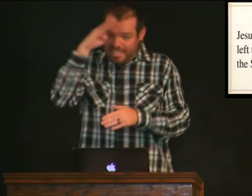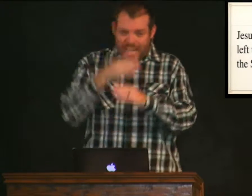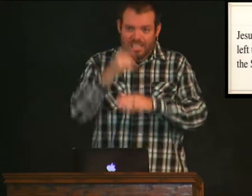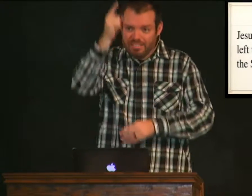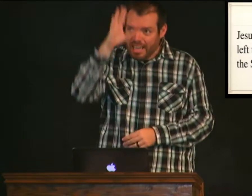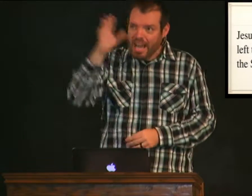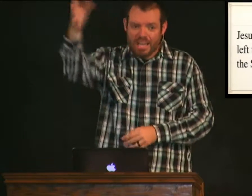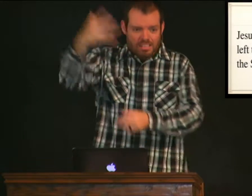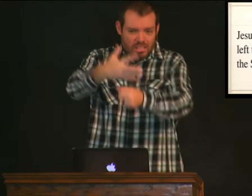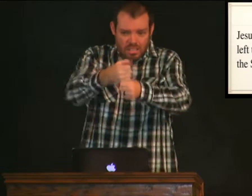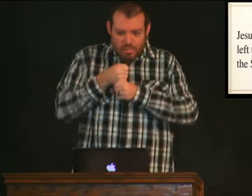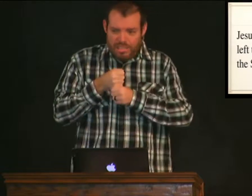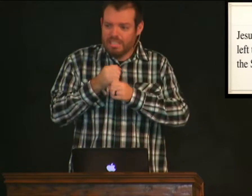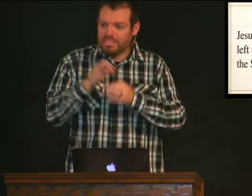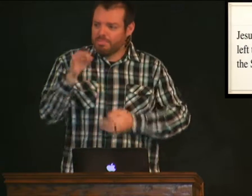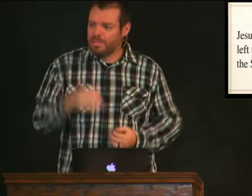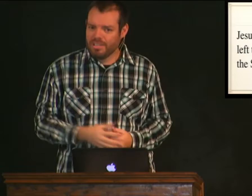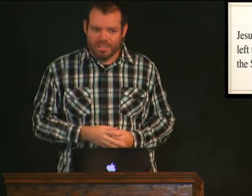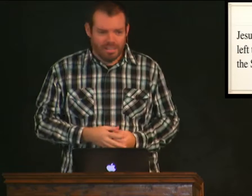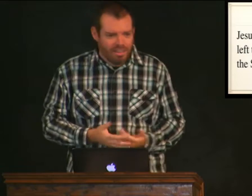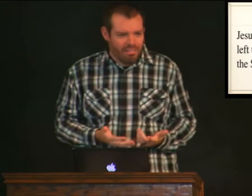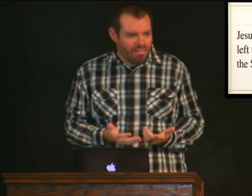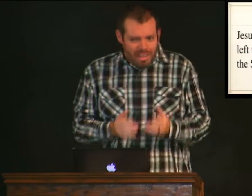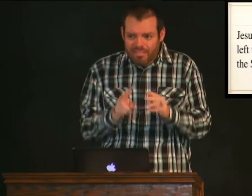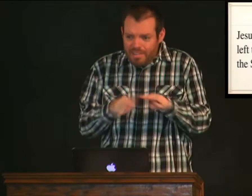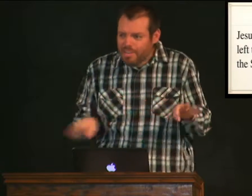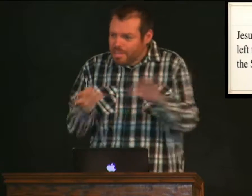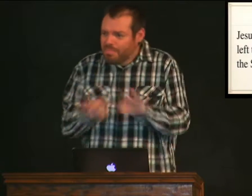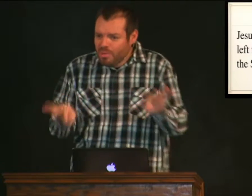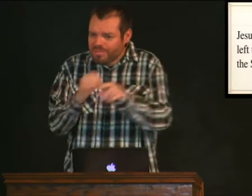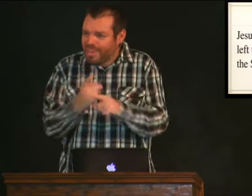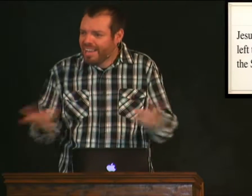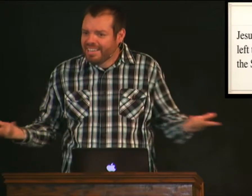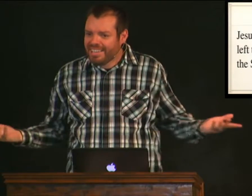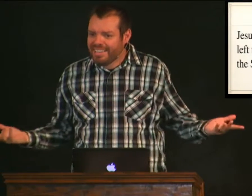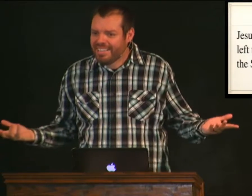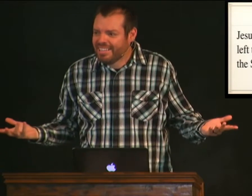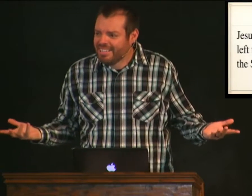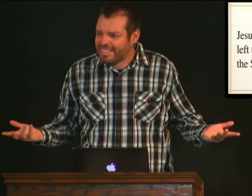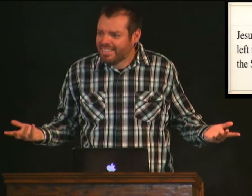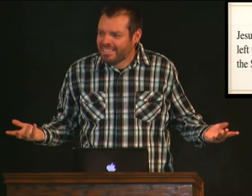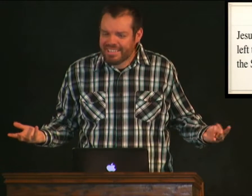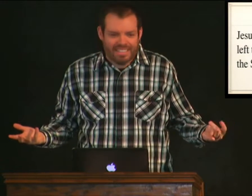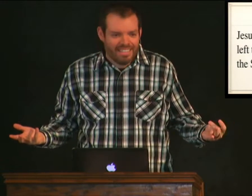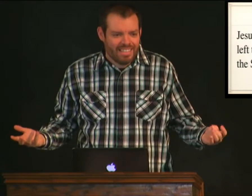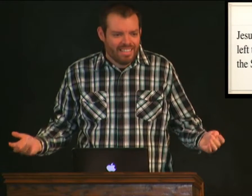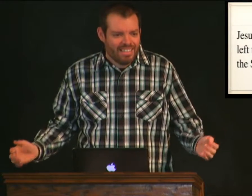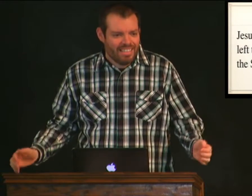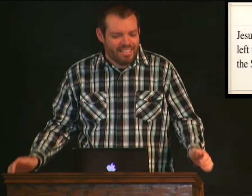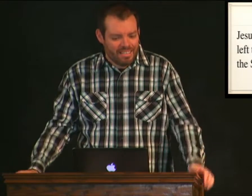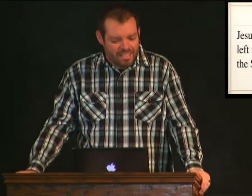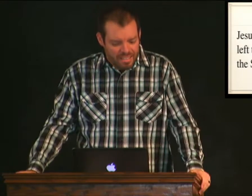If the Son of God received the Spirit, it's very important, right?